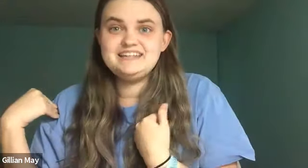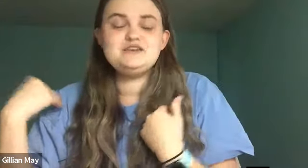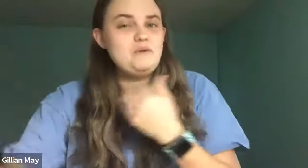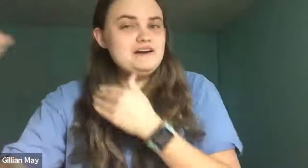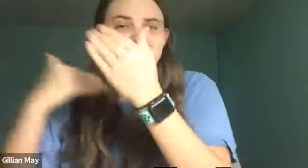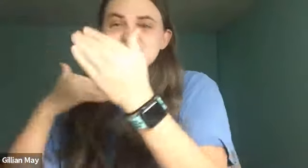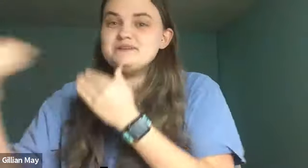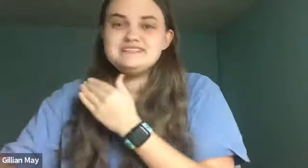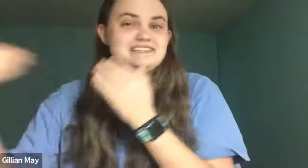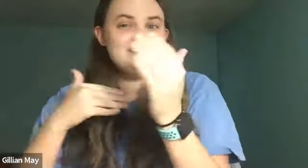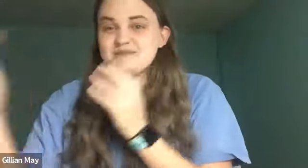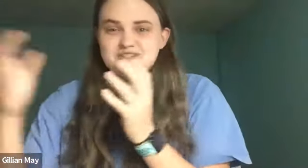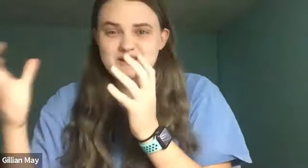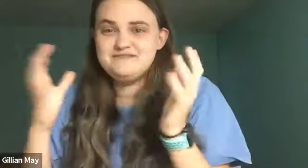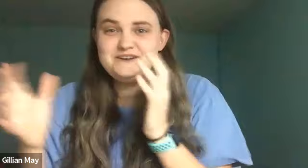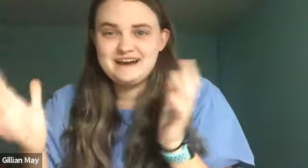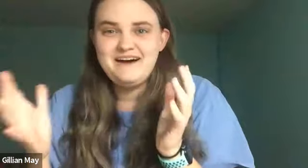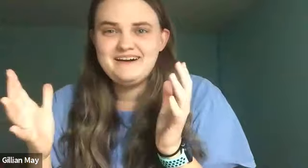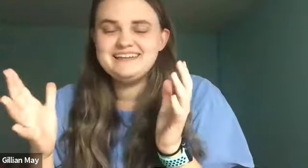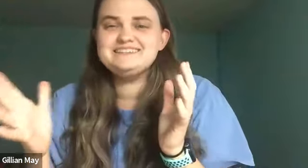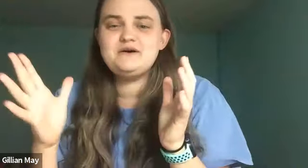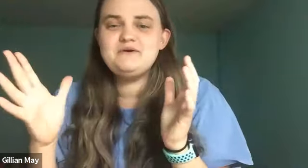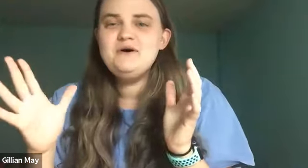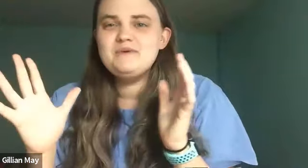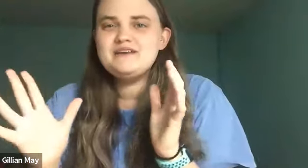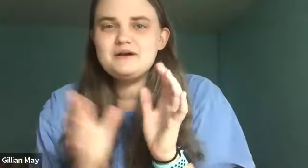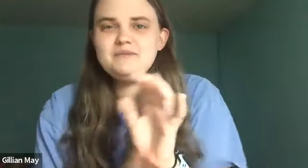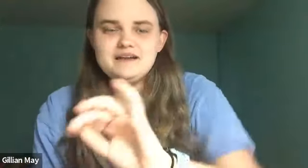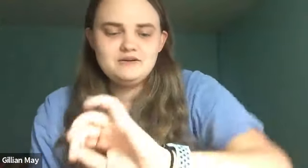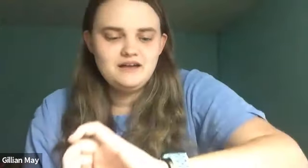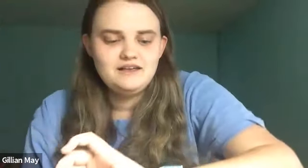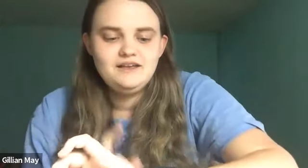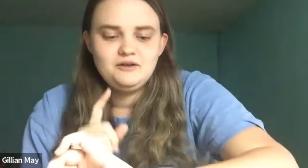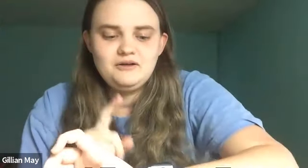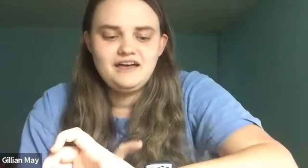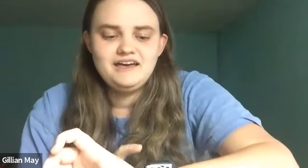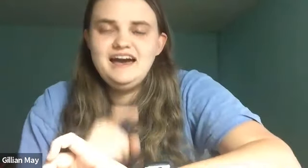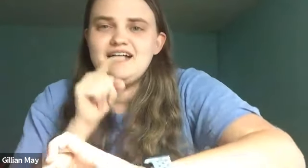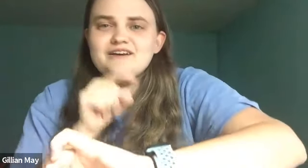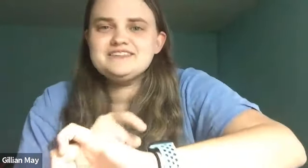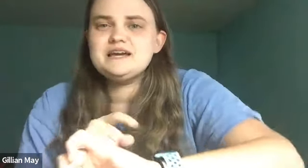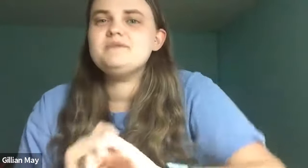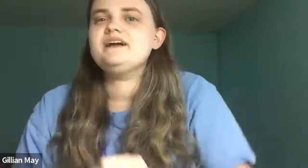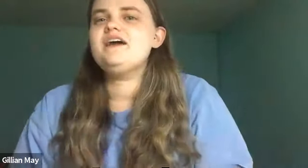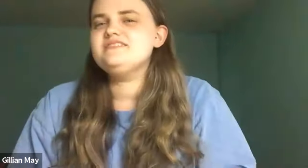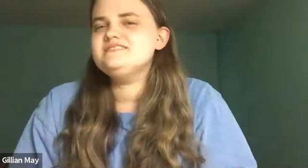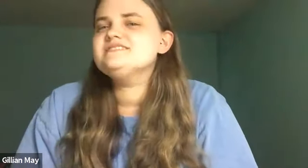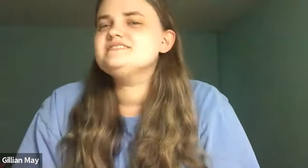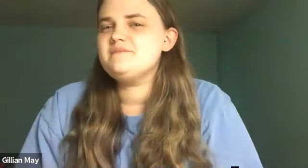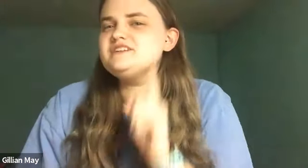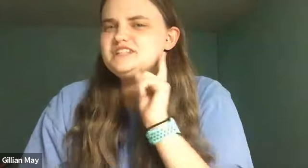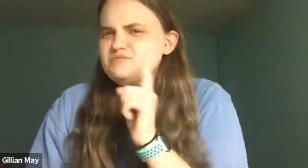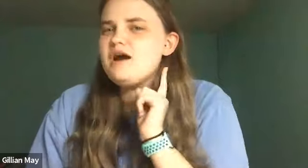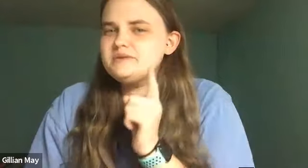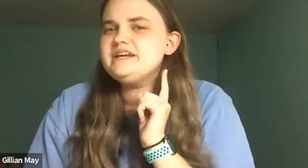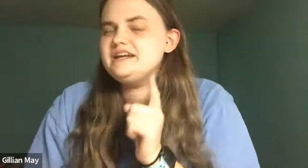so one of us always has got something trying to figure it out. And so whenever I'm like, okay, I look at the time, I'm like, this is the time that it's probably an